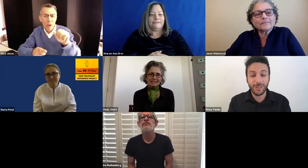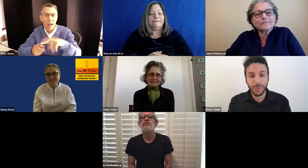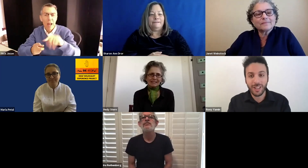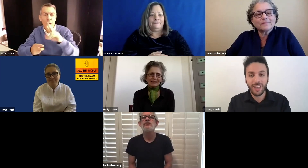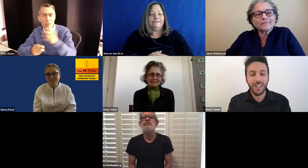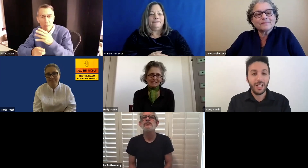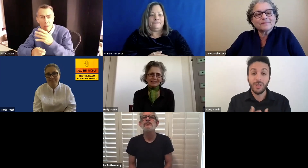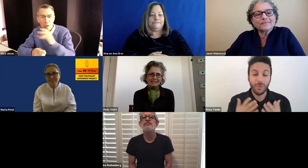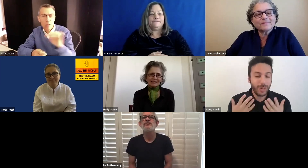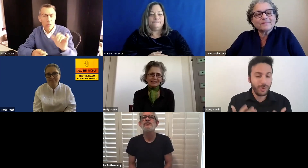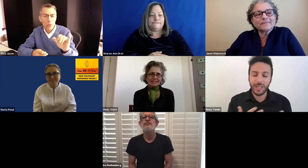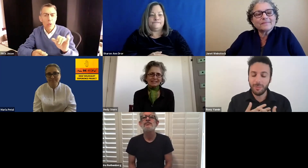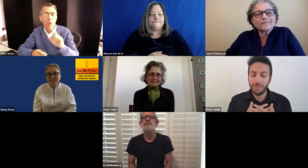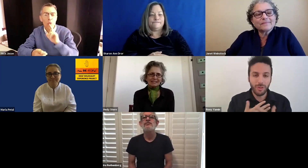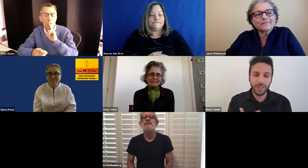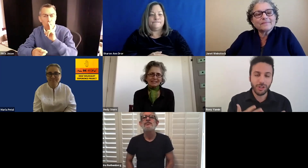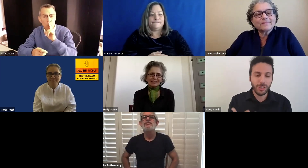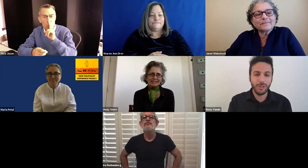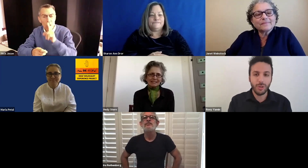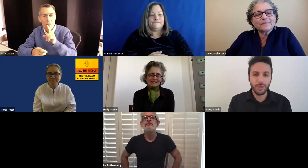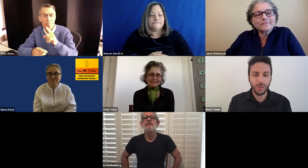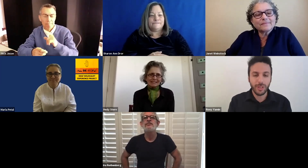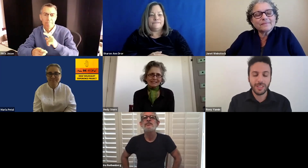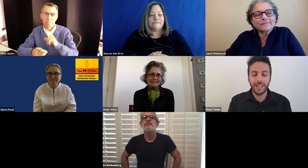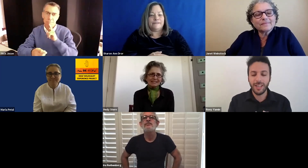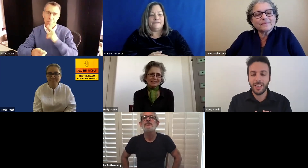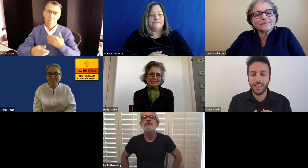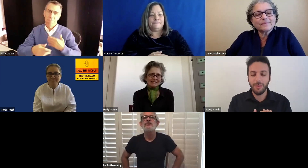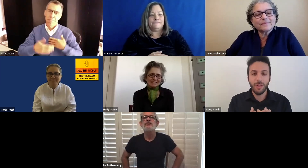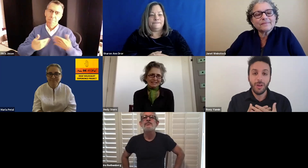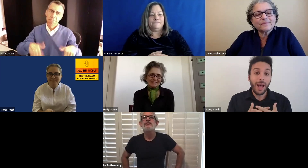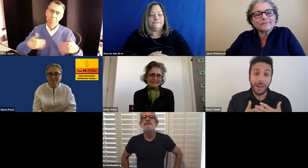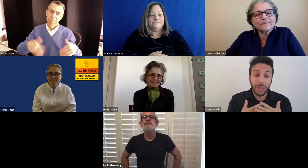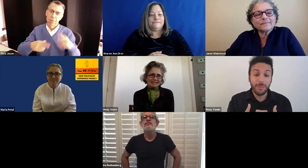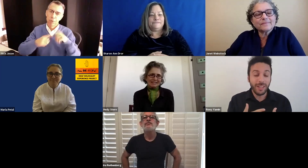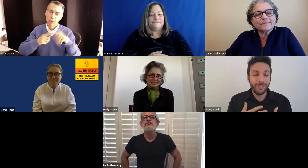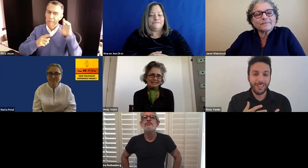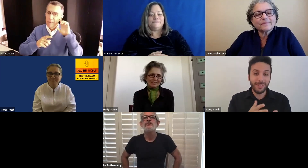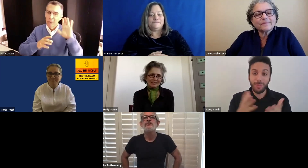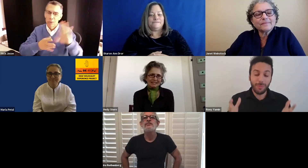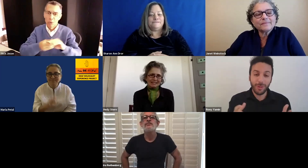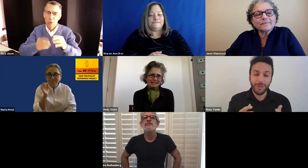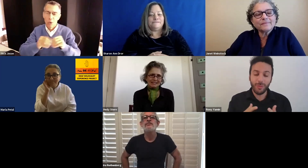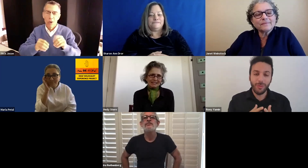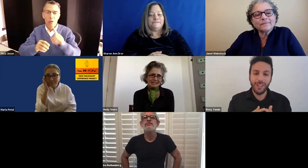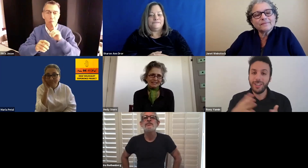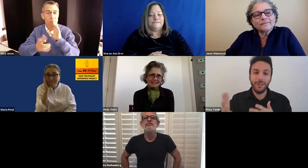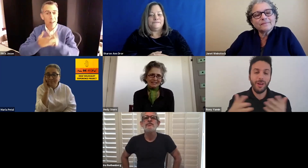well. It was a really, really privilege to listen to your stories, and I really believe that as a people, learning about